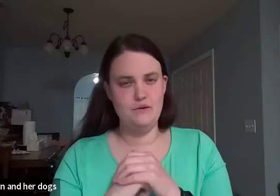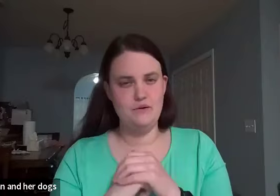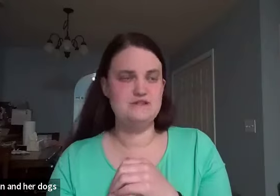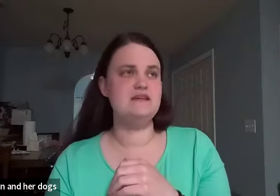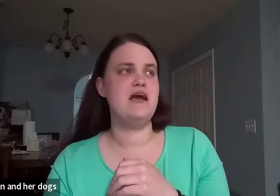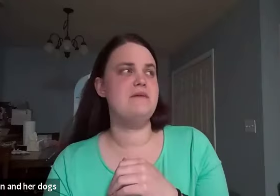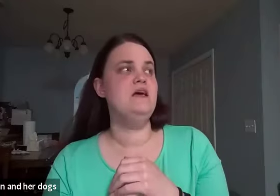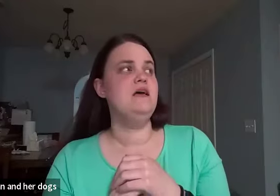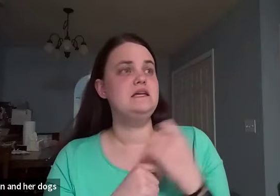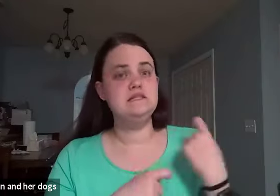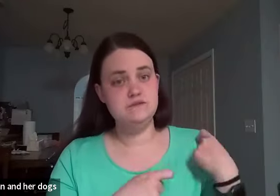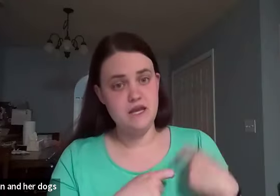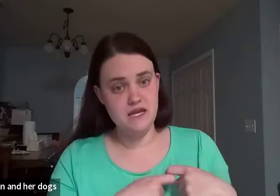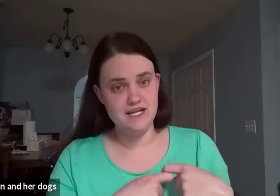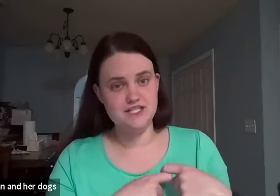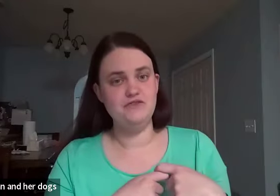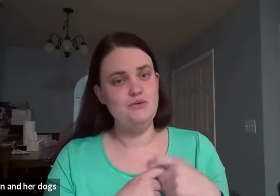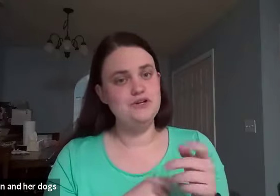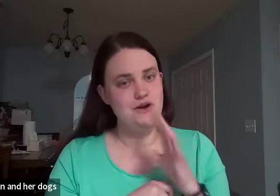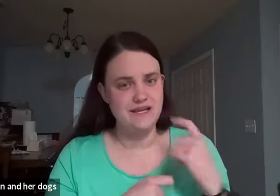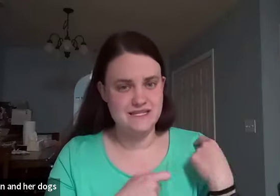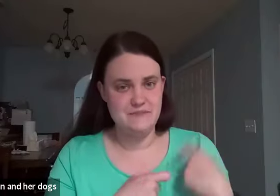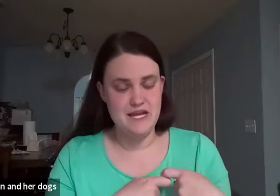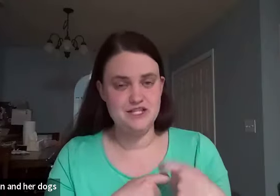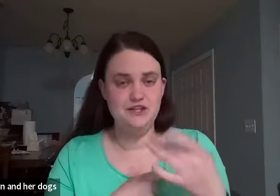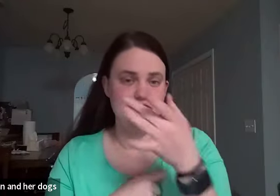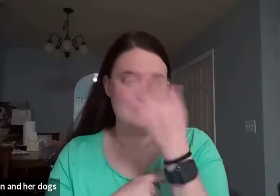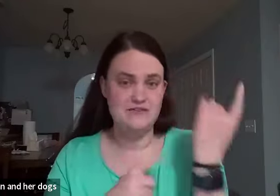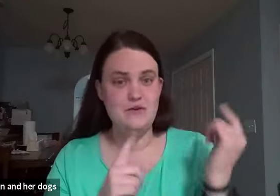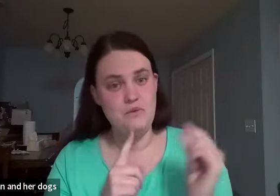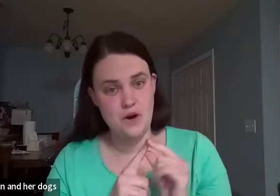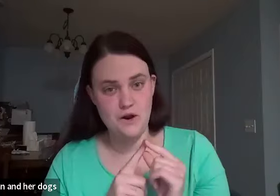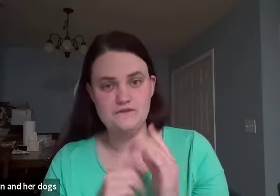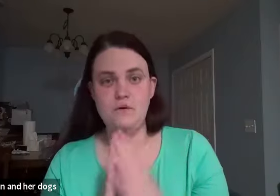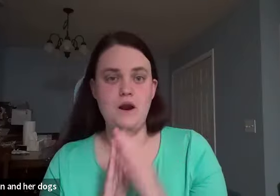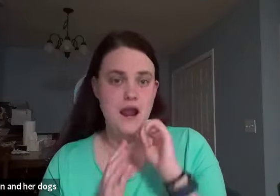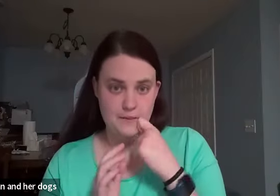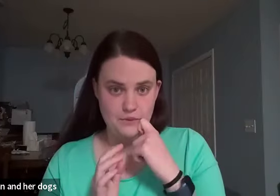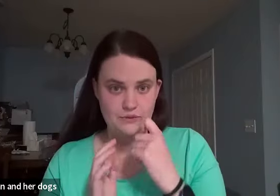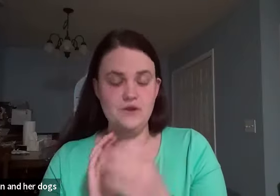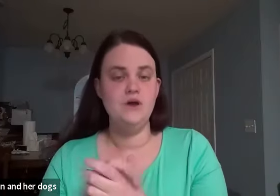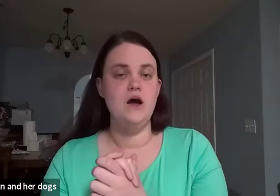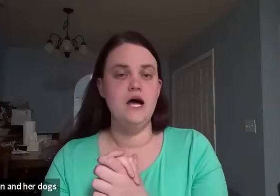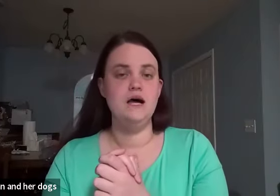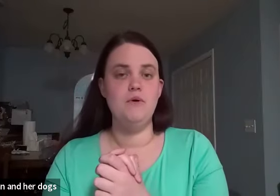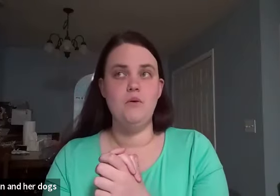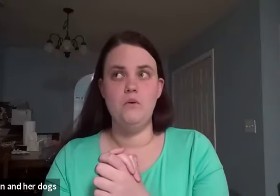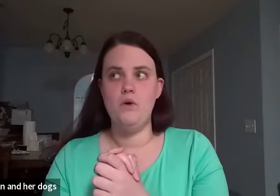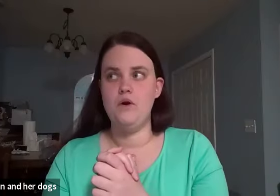I always use is that in Spanish, if you are talking in Spanish and you forget the word for apple,